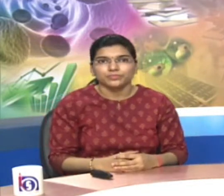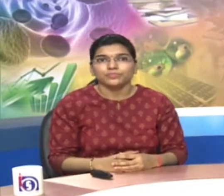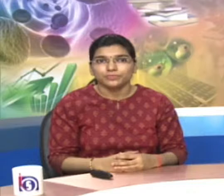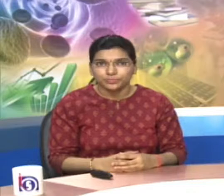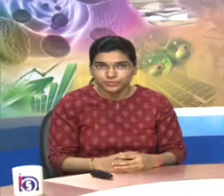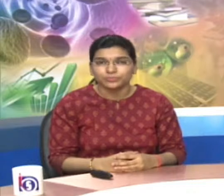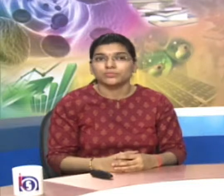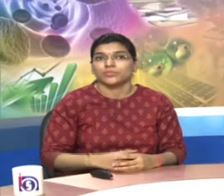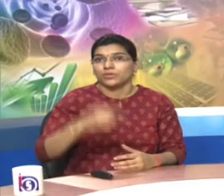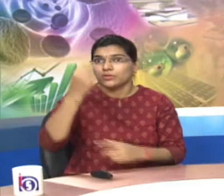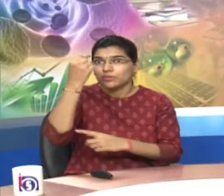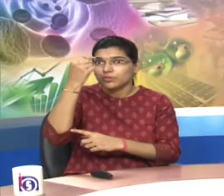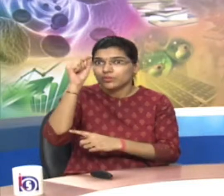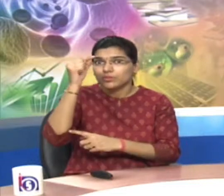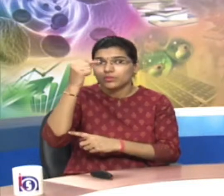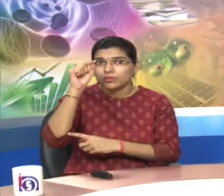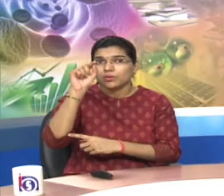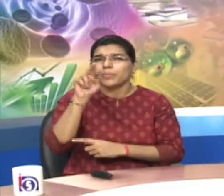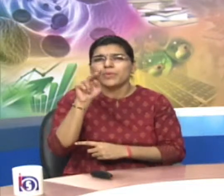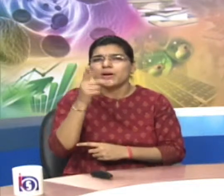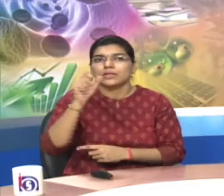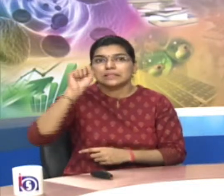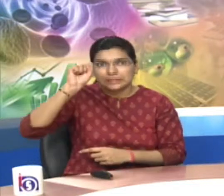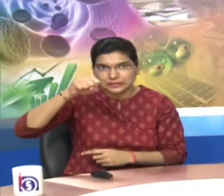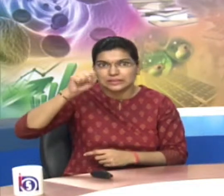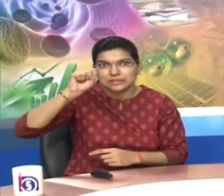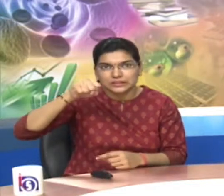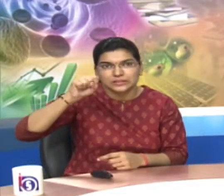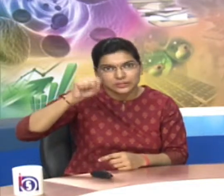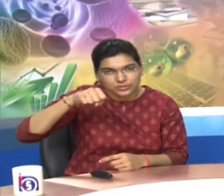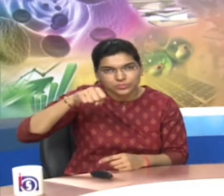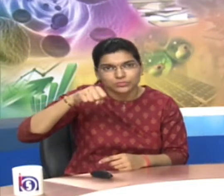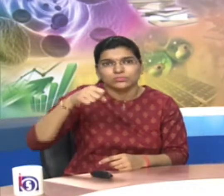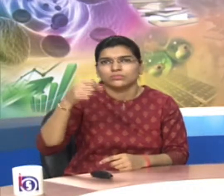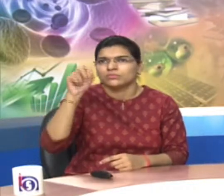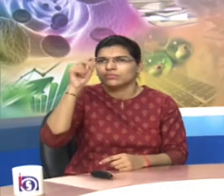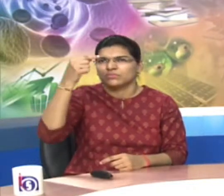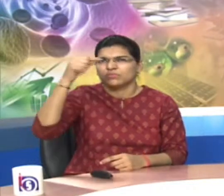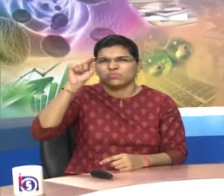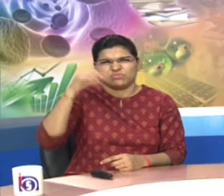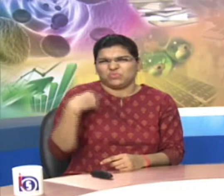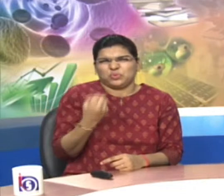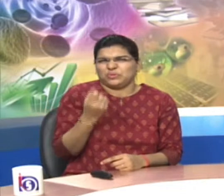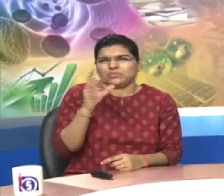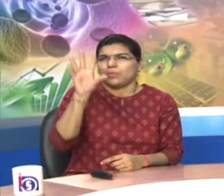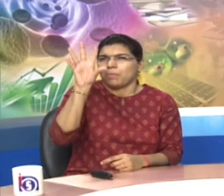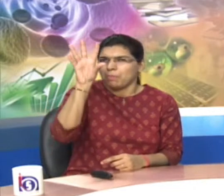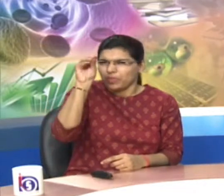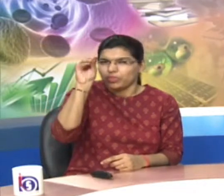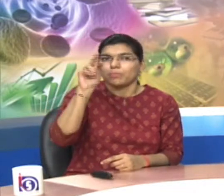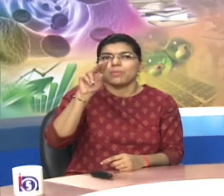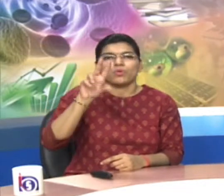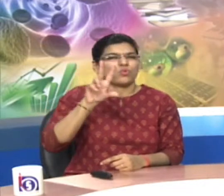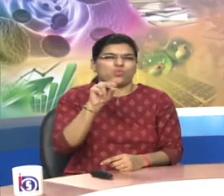You can see the tick mark on the screen. It means yes. If you don't want